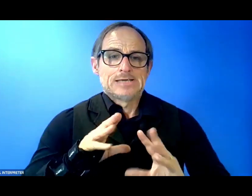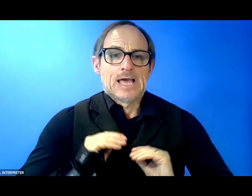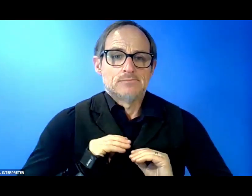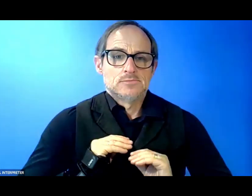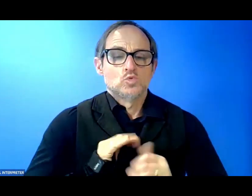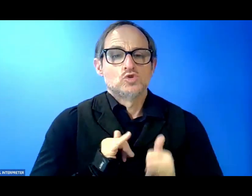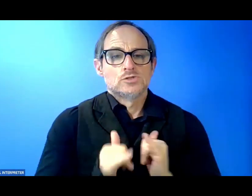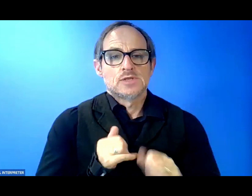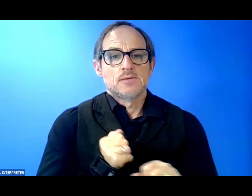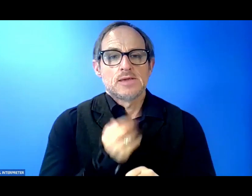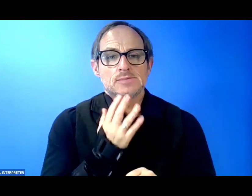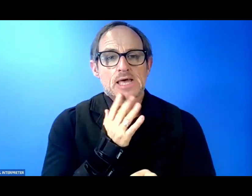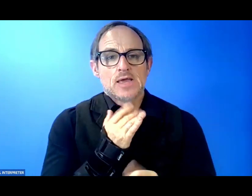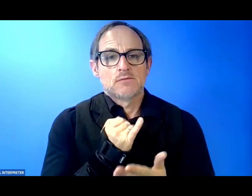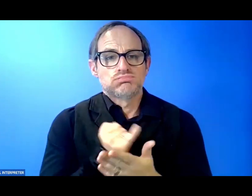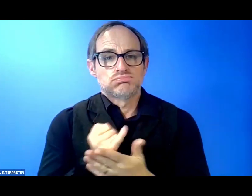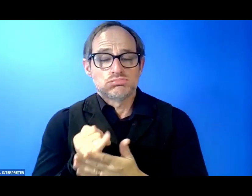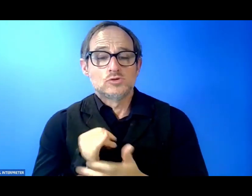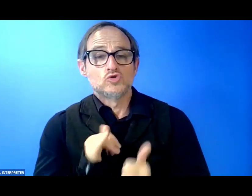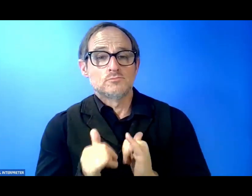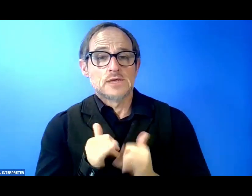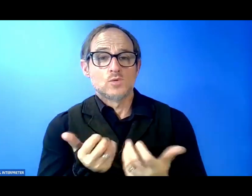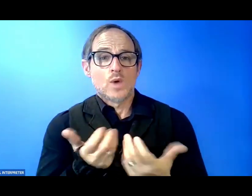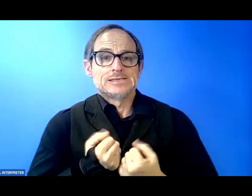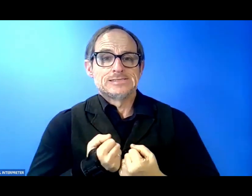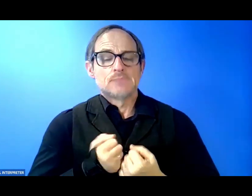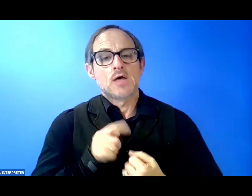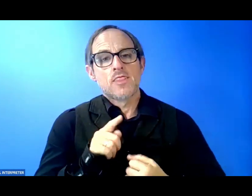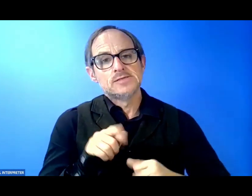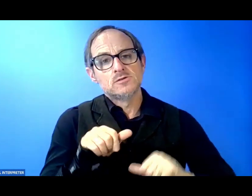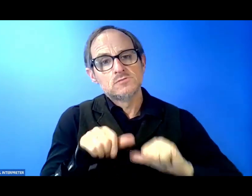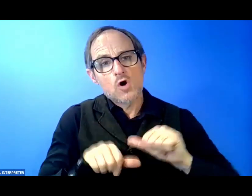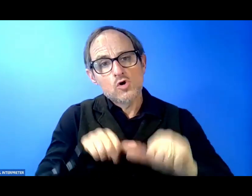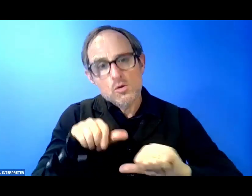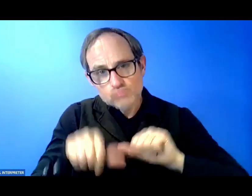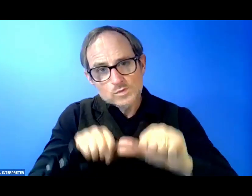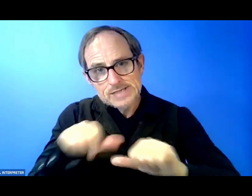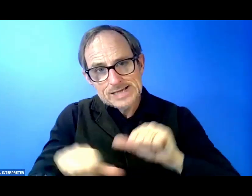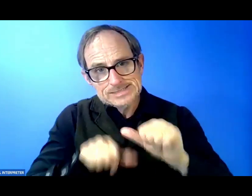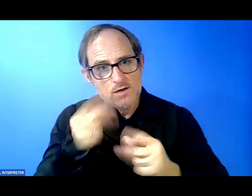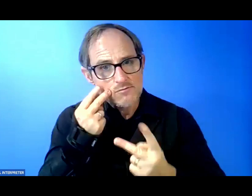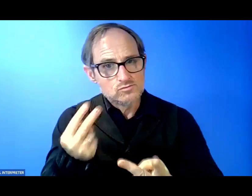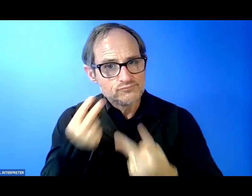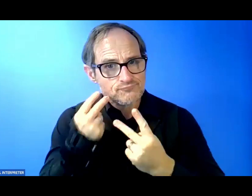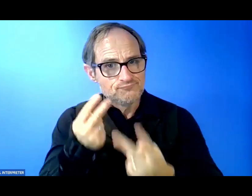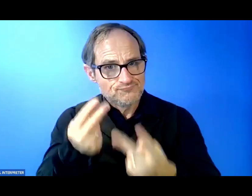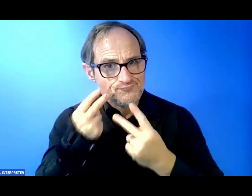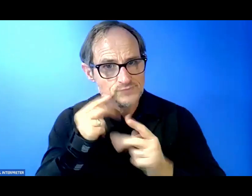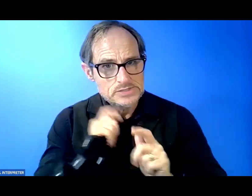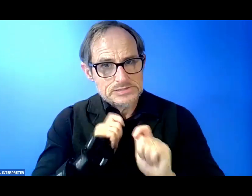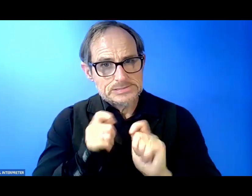we know that it's not possible to get it right. An ongoing process of reflection and adaptation. And